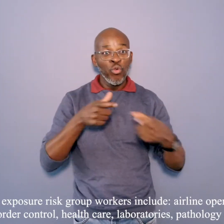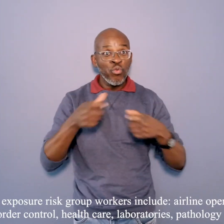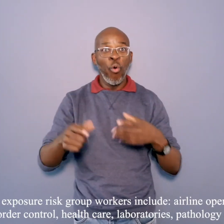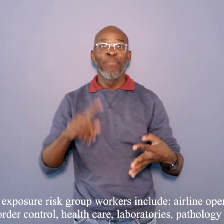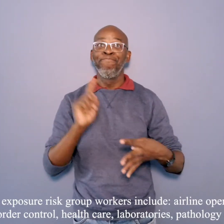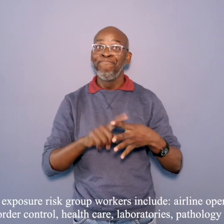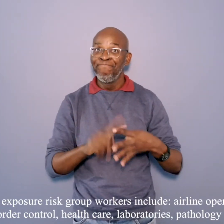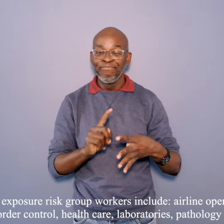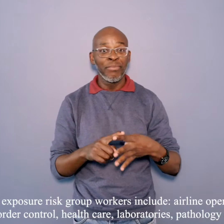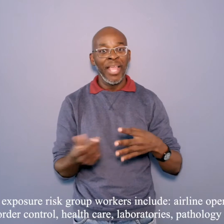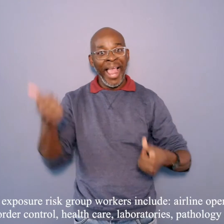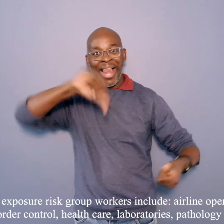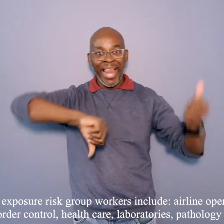health workers, laboratory workers,